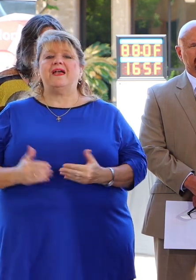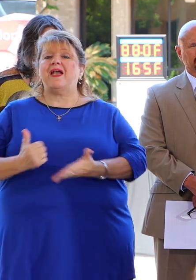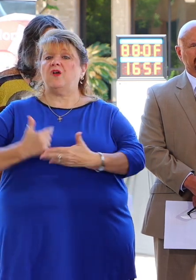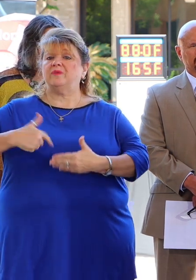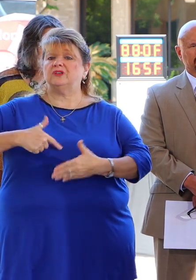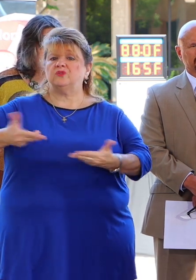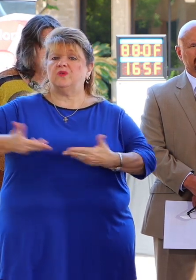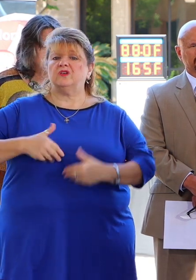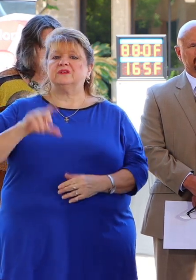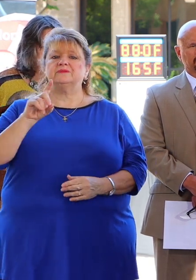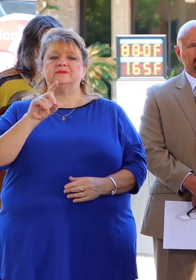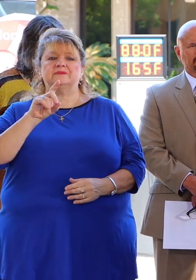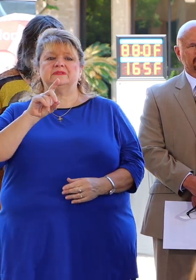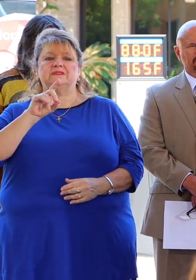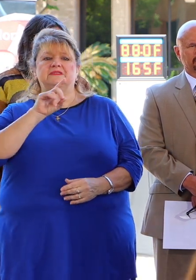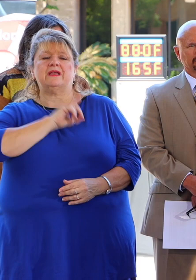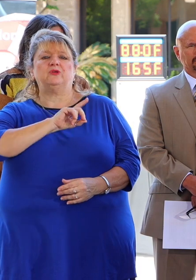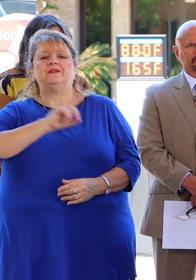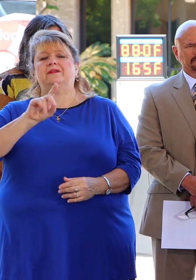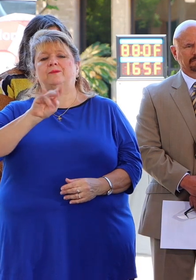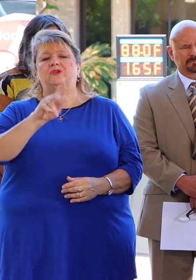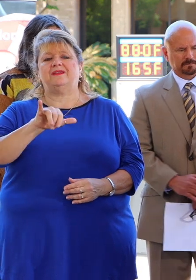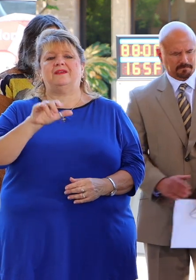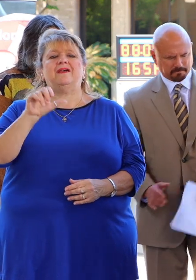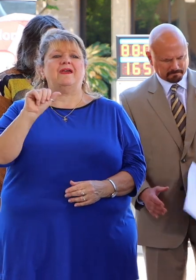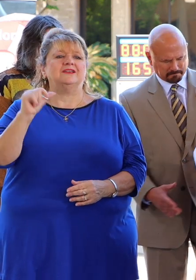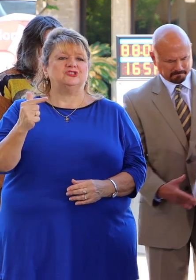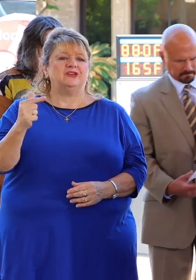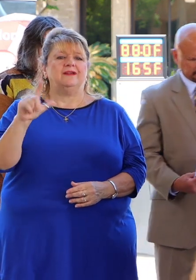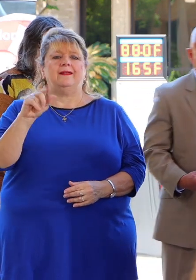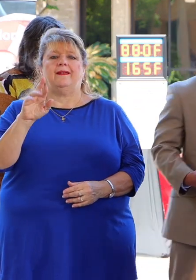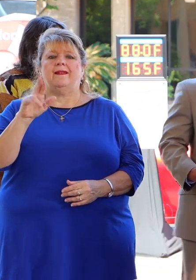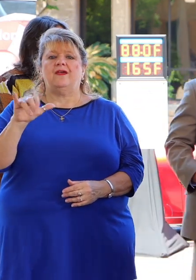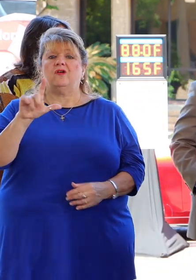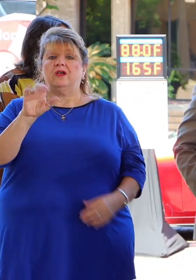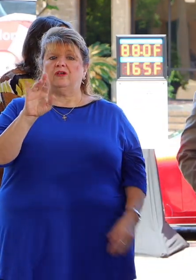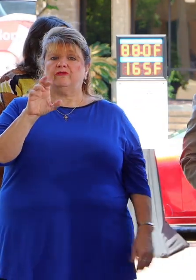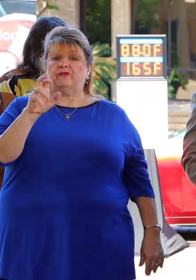welcome Deputy Attorney General Larry Freeman.